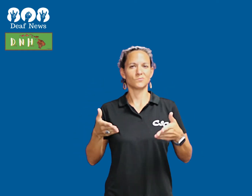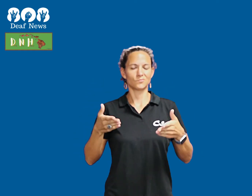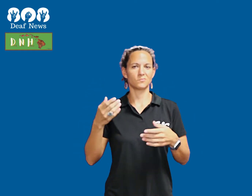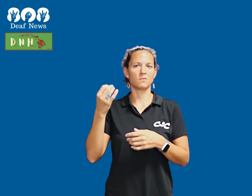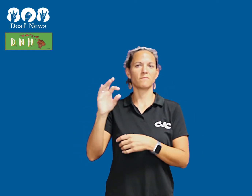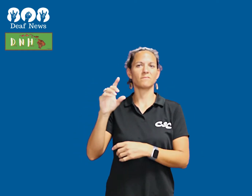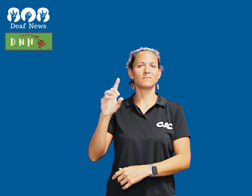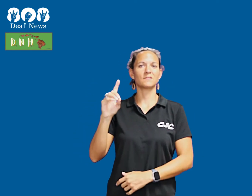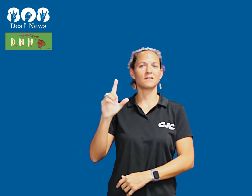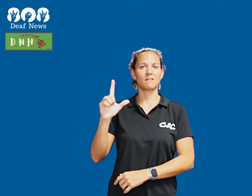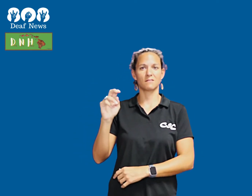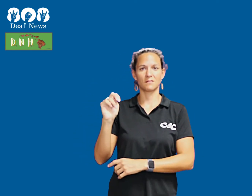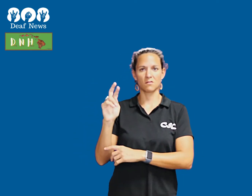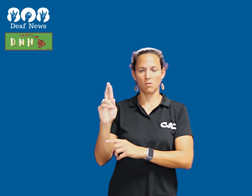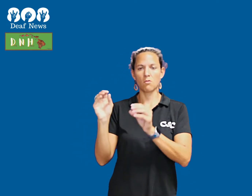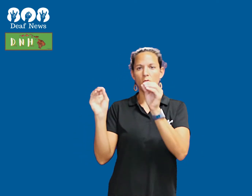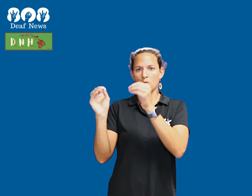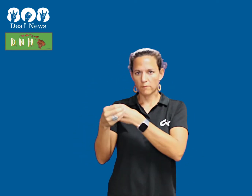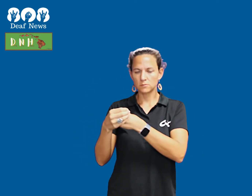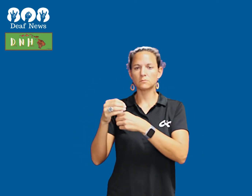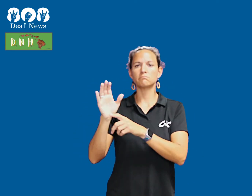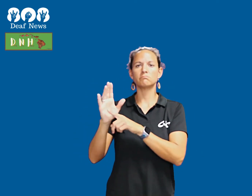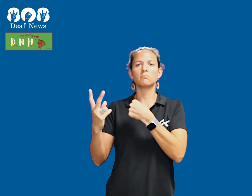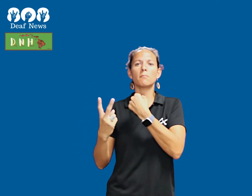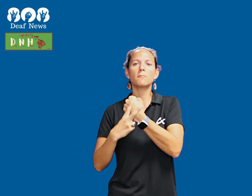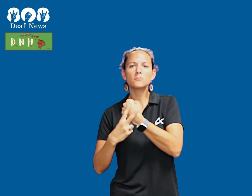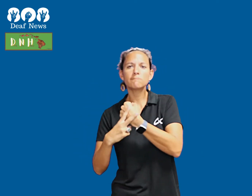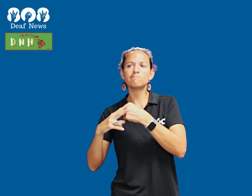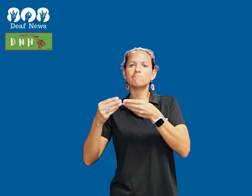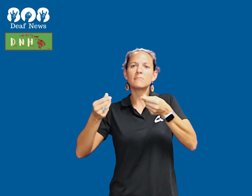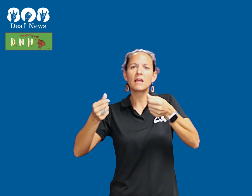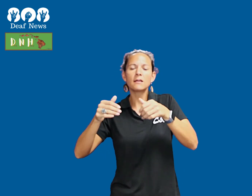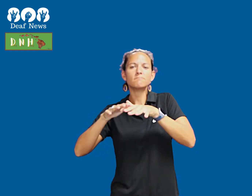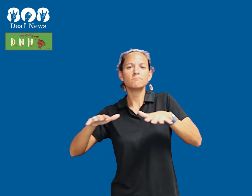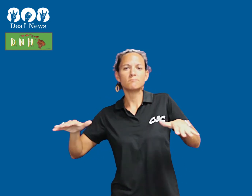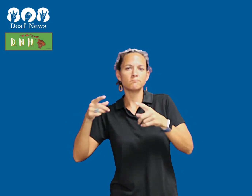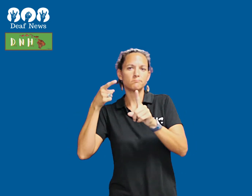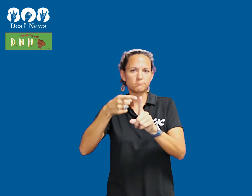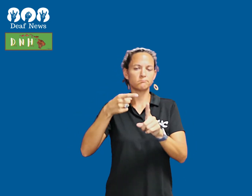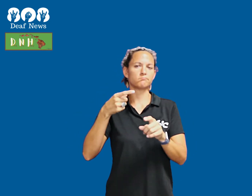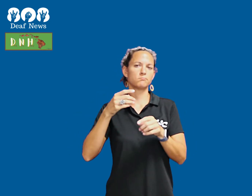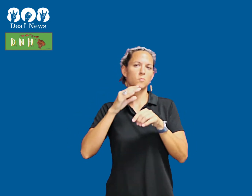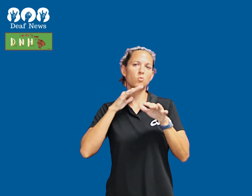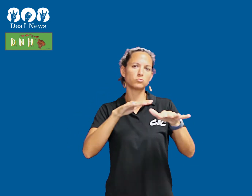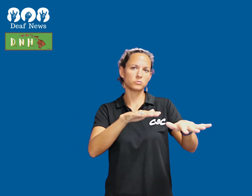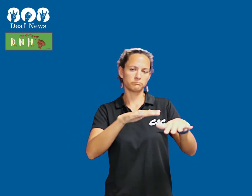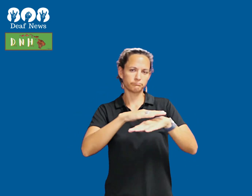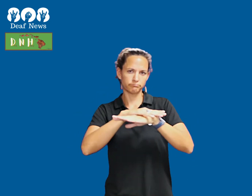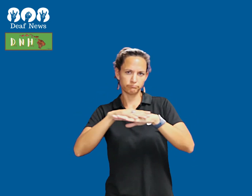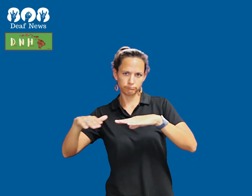Coastal Lands, said, "When we fix one environmental disaster, we create a